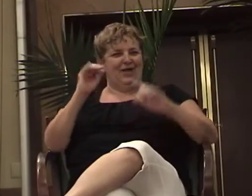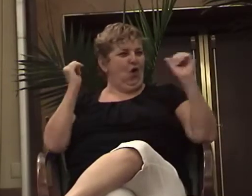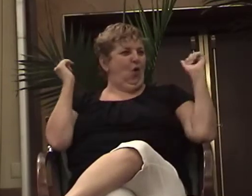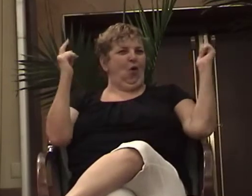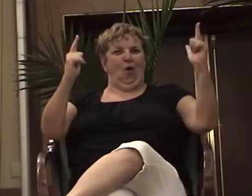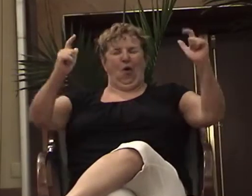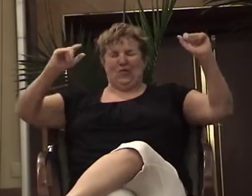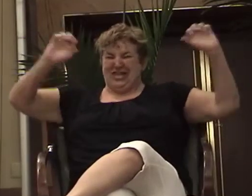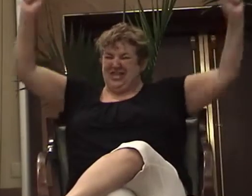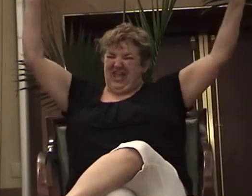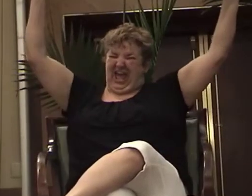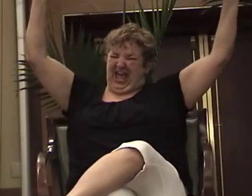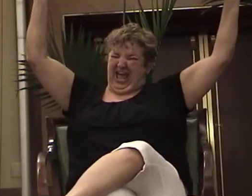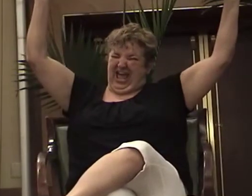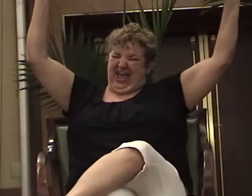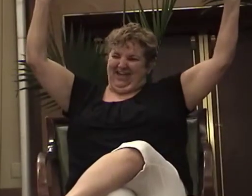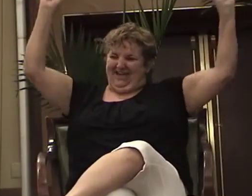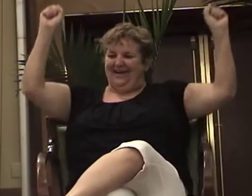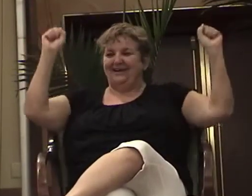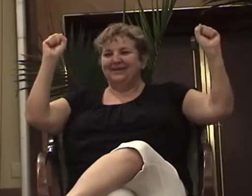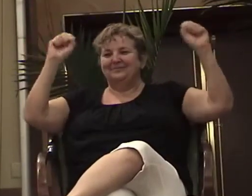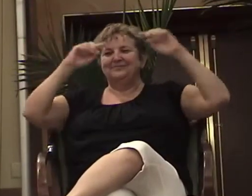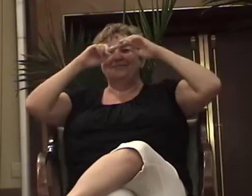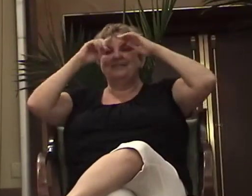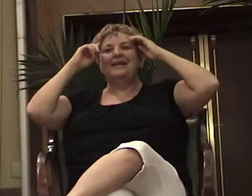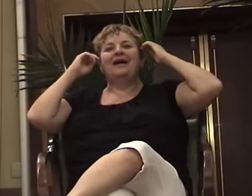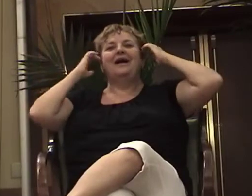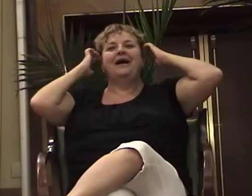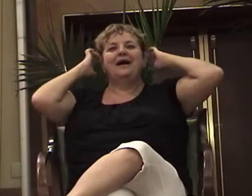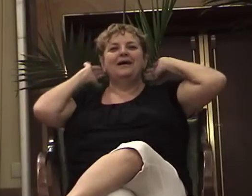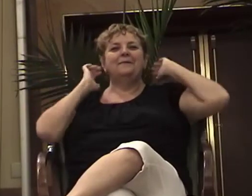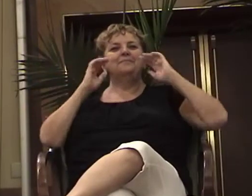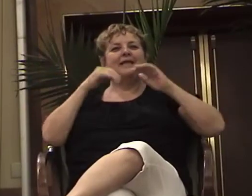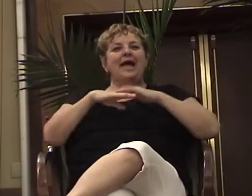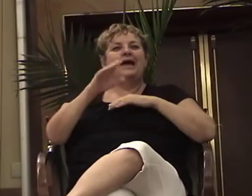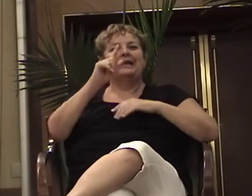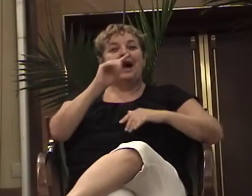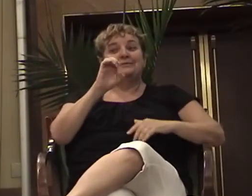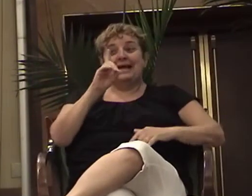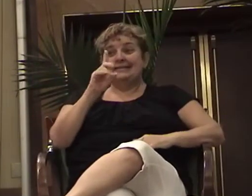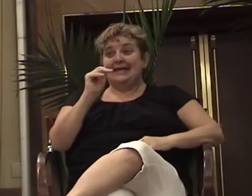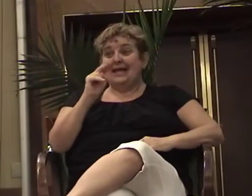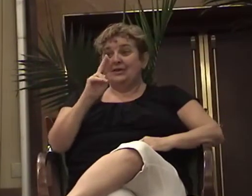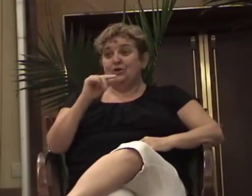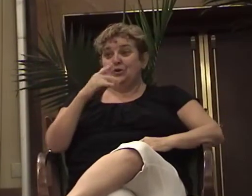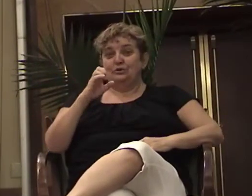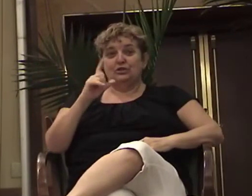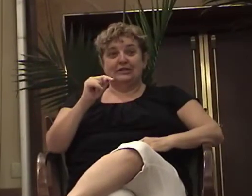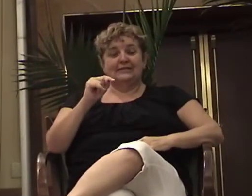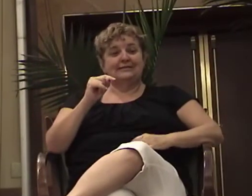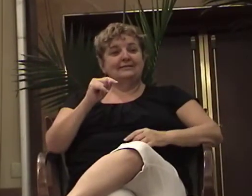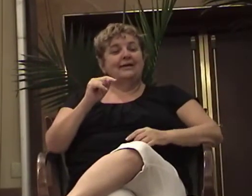Yeah, but I have to tell you guys this. I was at the Ted Nugent Foreigner concert, right? Foreigner was singing Feels Like the First